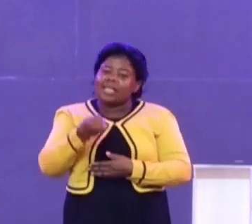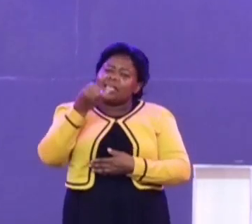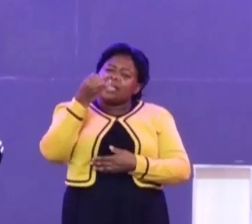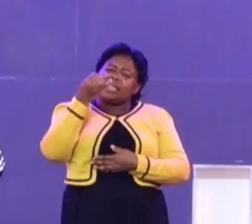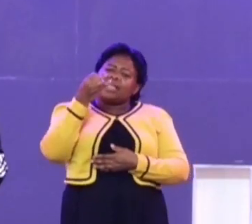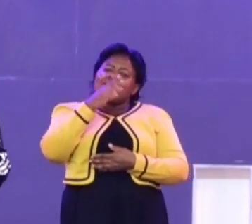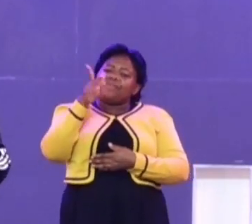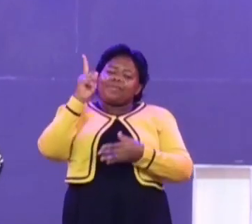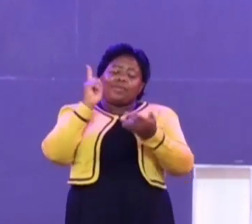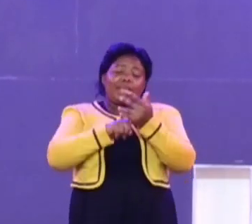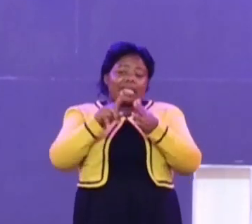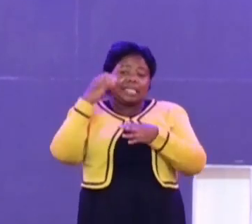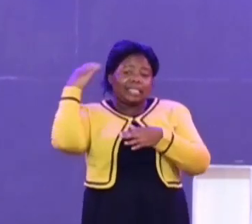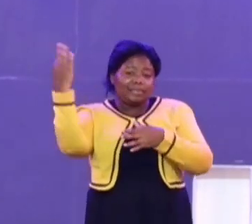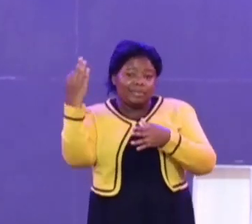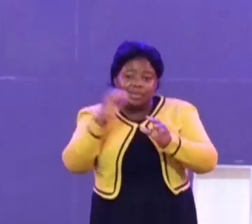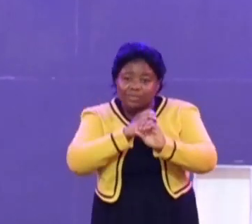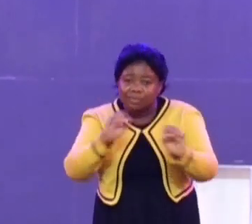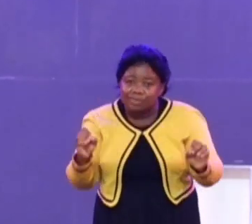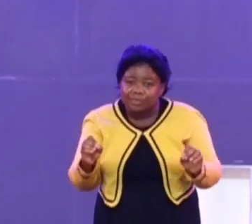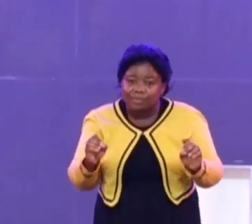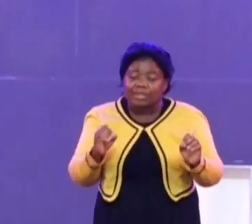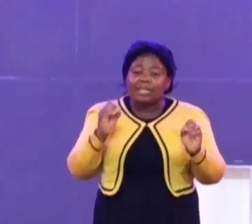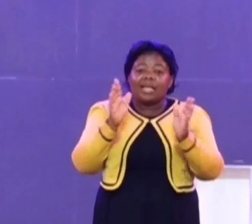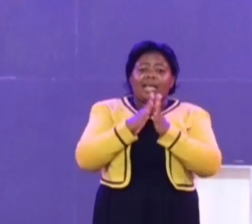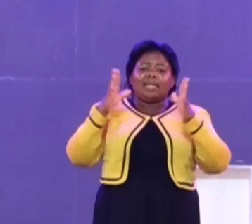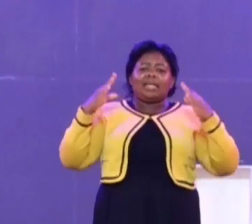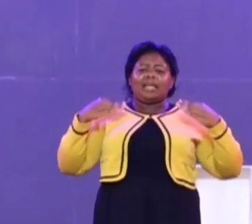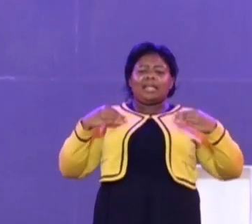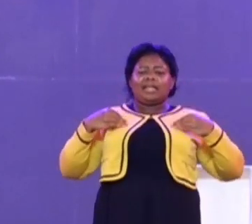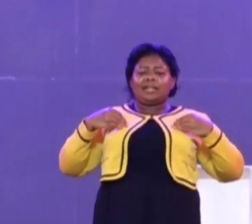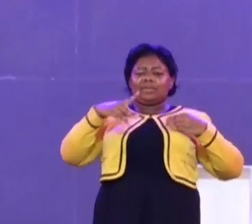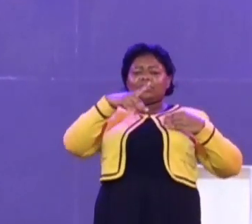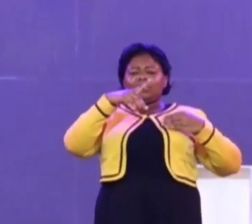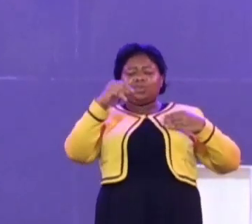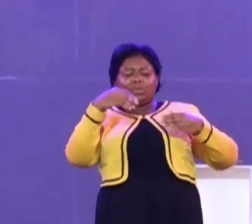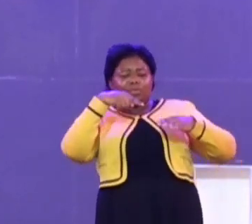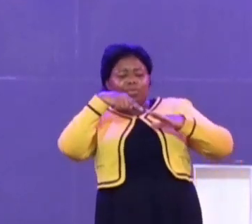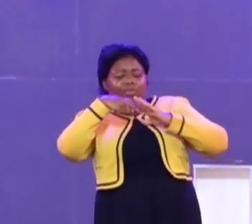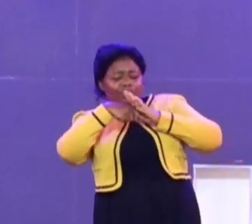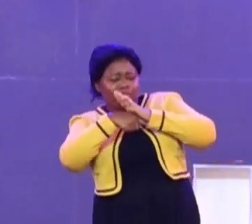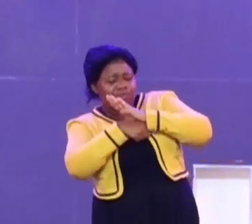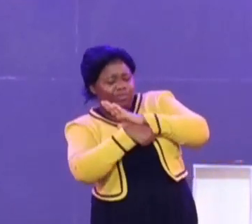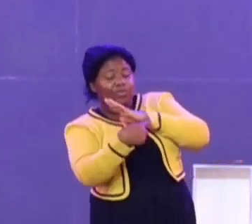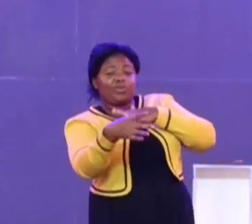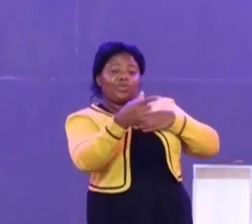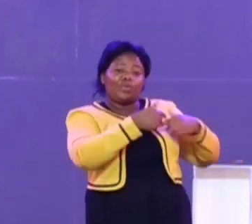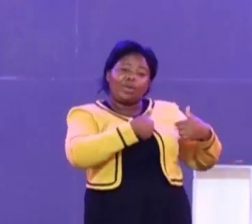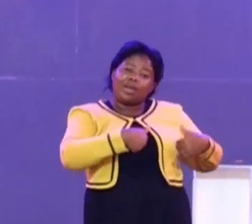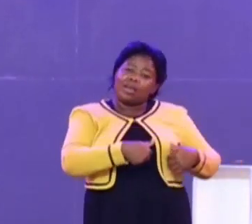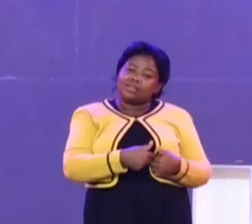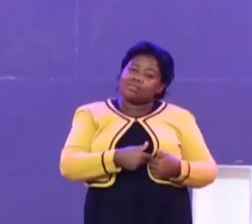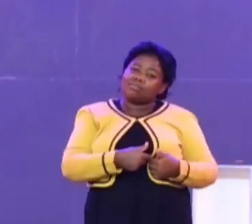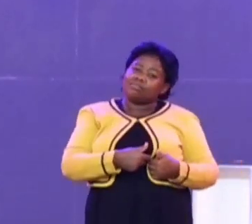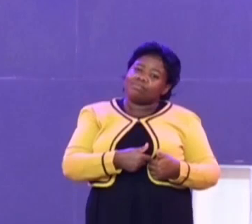don't get this message, bwotafuna bubaka buno, and allow it to go through your life, your heart, era n'obuganya okuyita mutima gwe